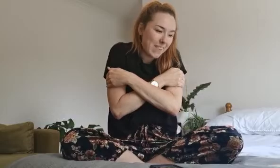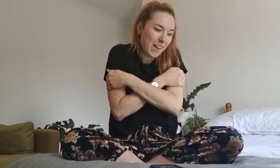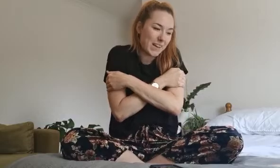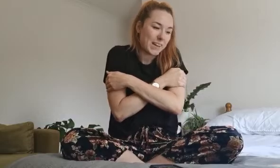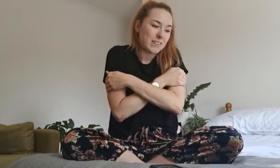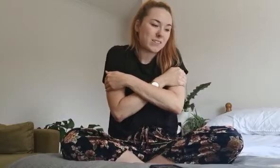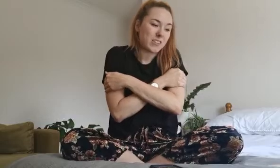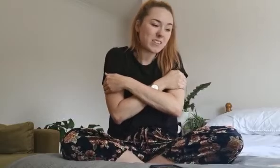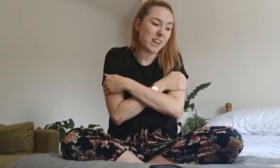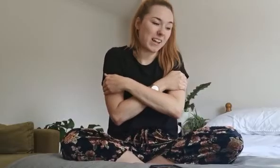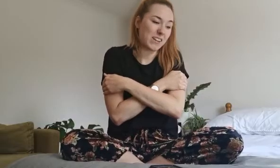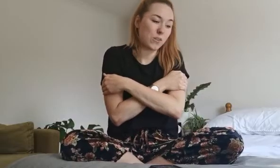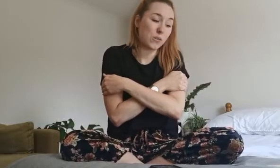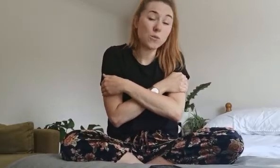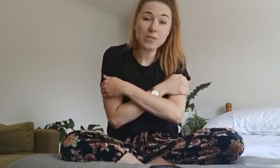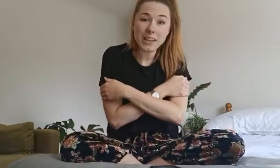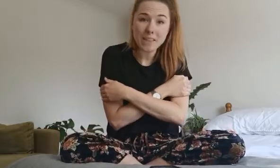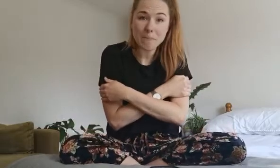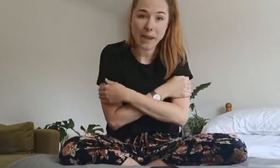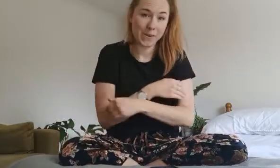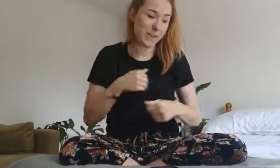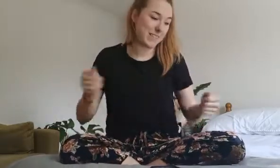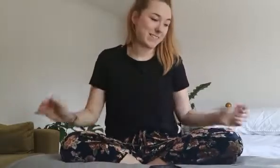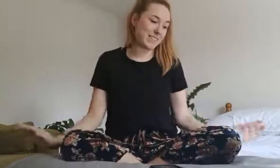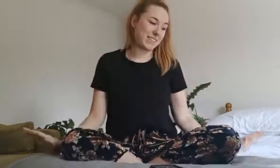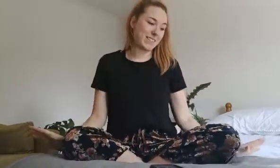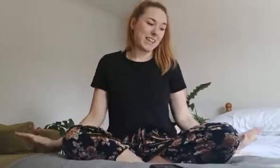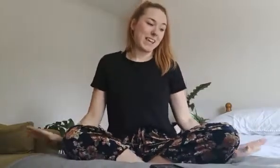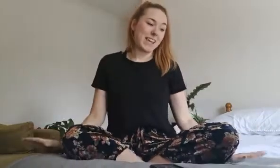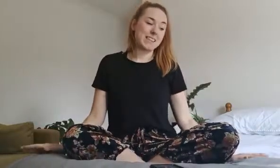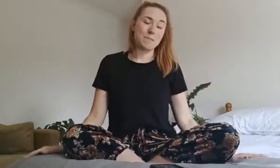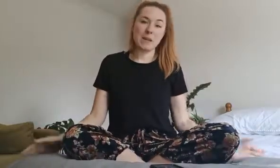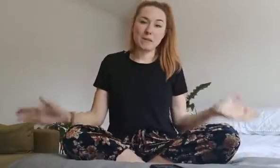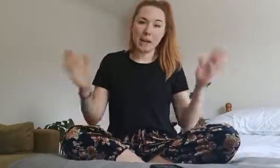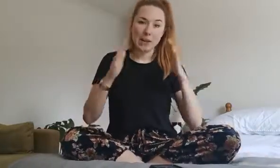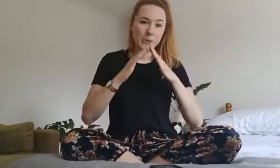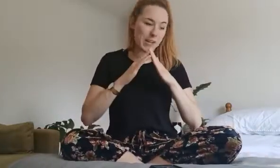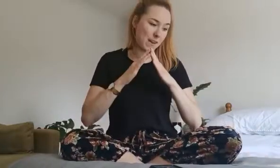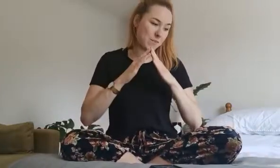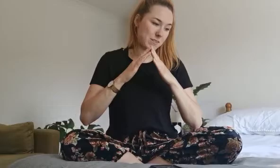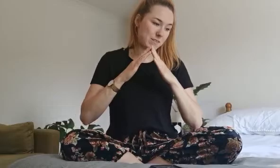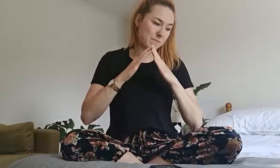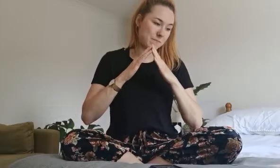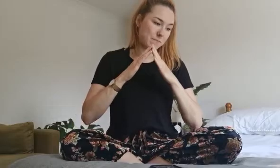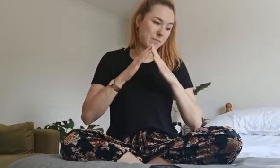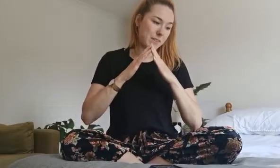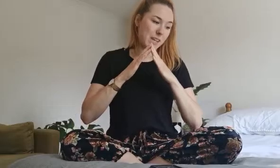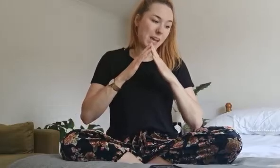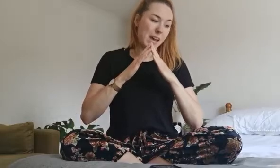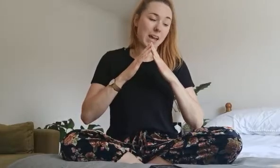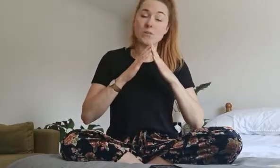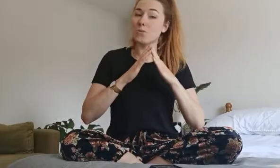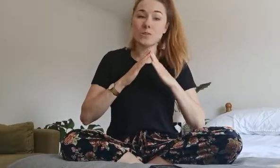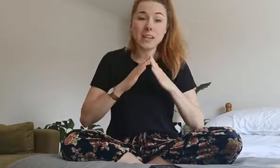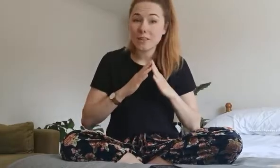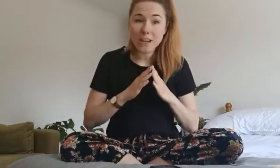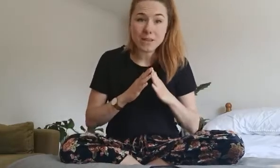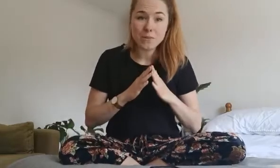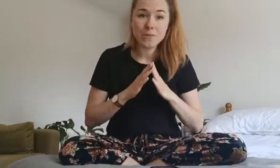together just like all the other penguins in the big penguin house. And all the other